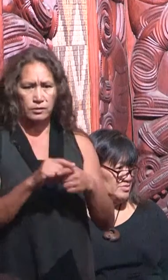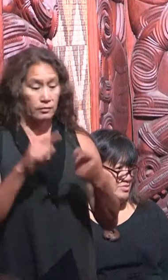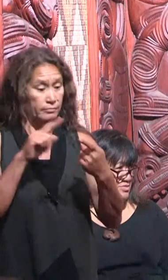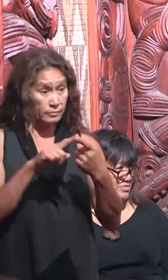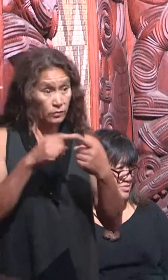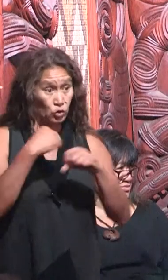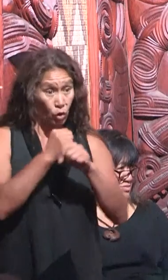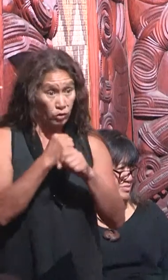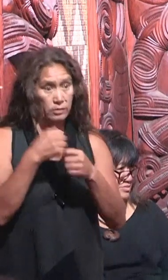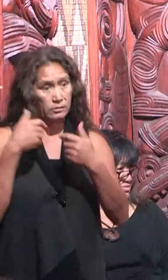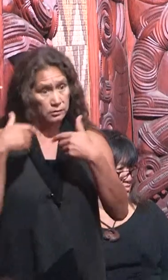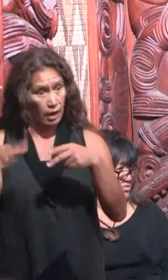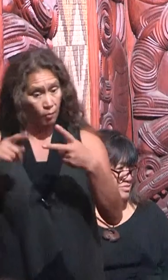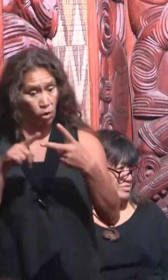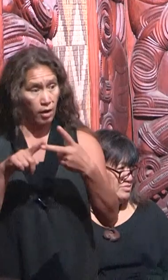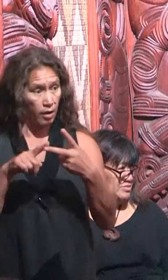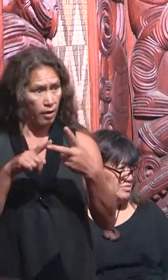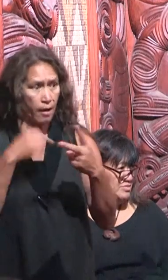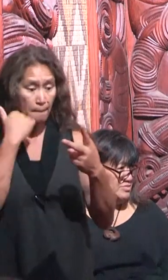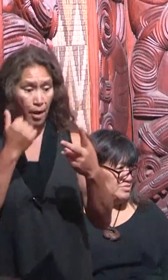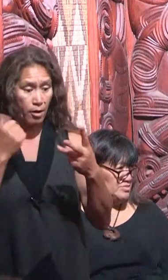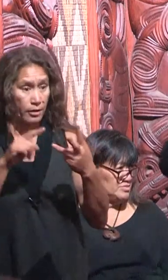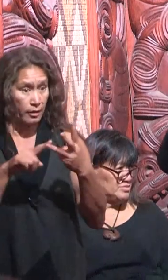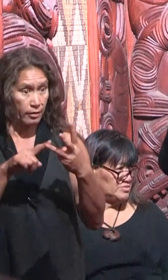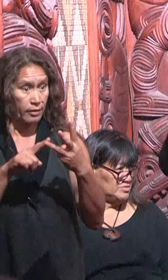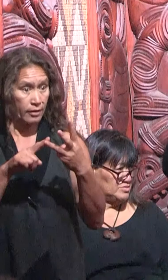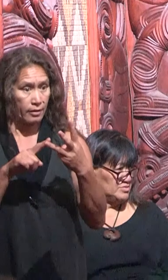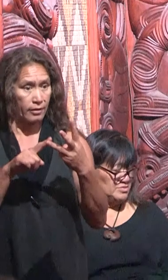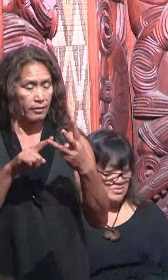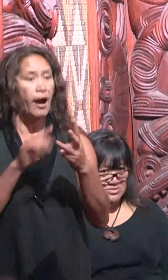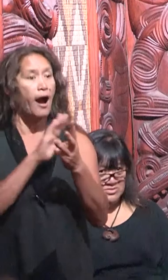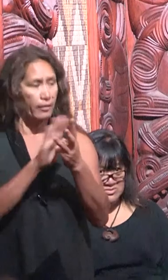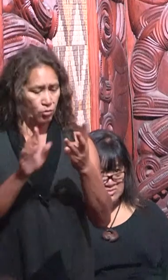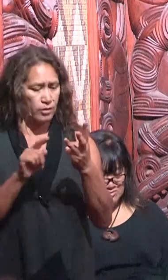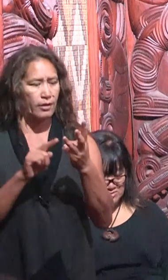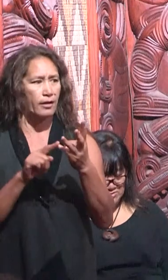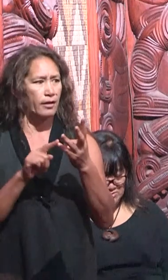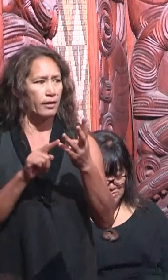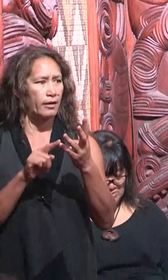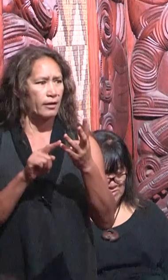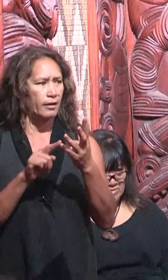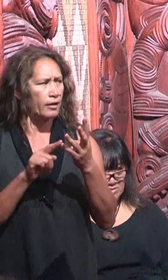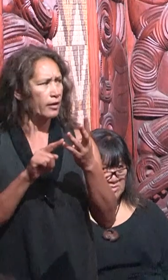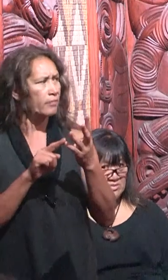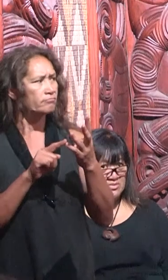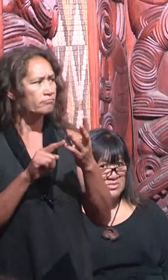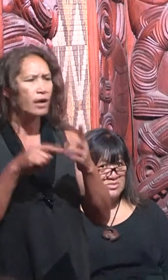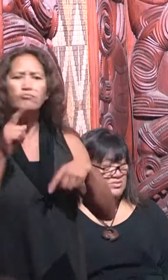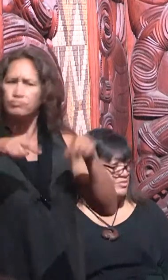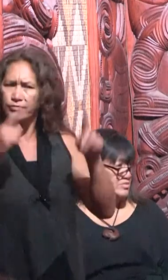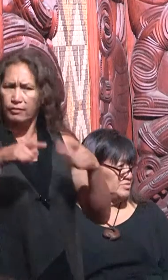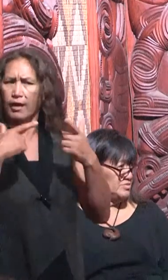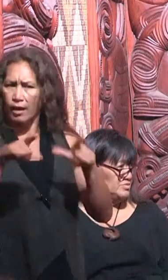Tongan one, the Samoan one, and we'll find a Maori one. It's Hallelujah. So I'm pretty sure we've got all the languages we need to